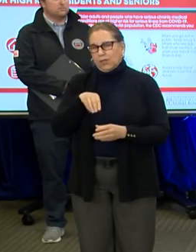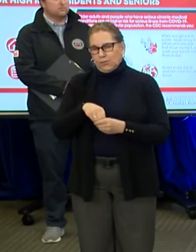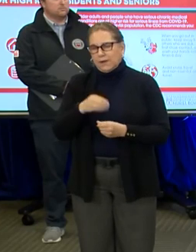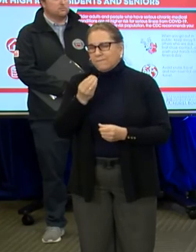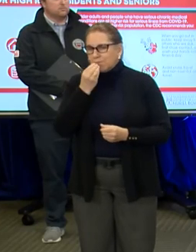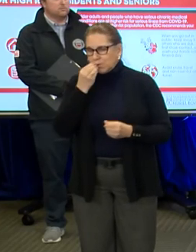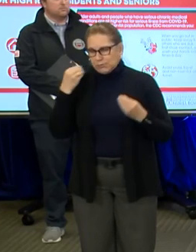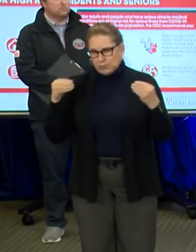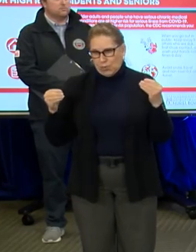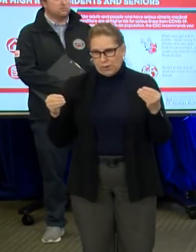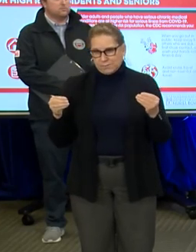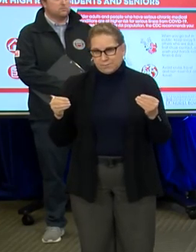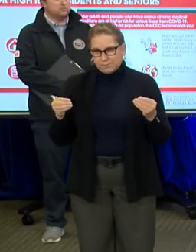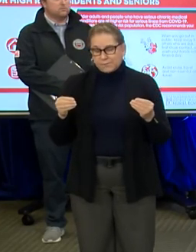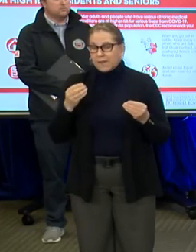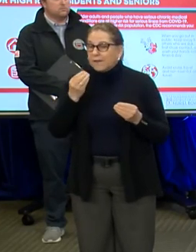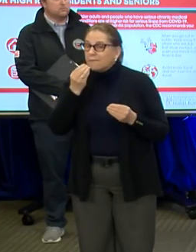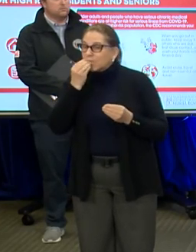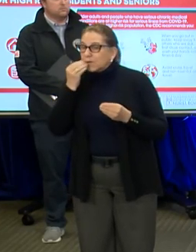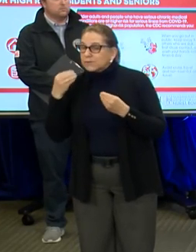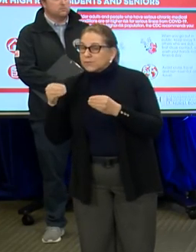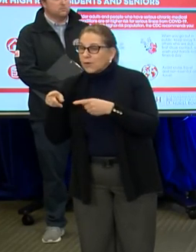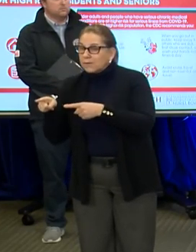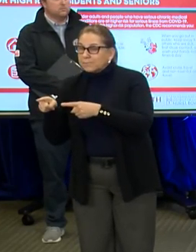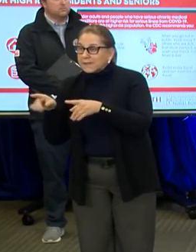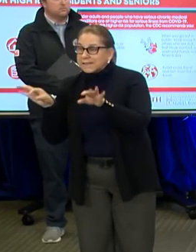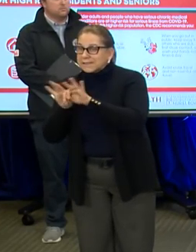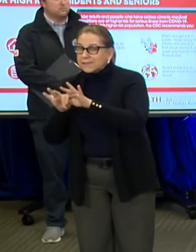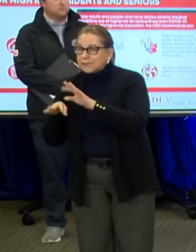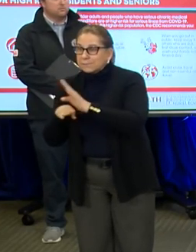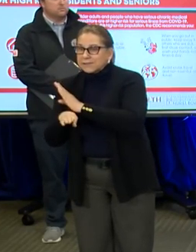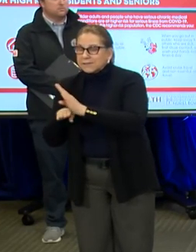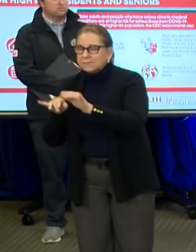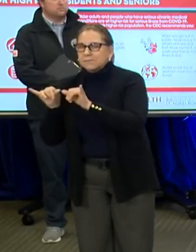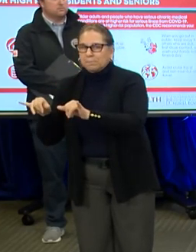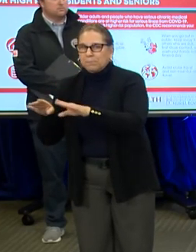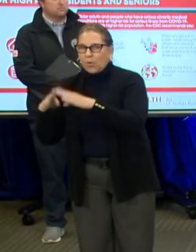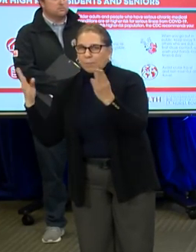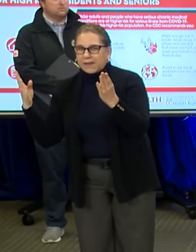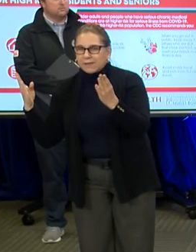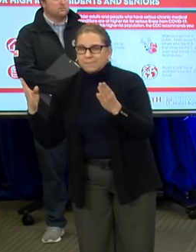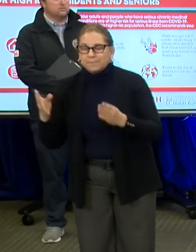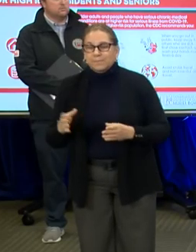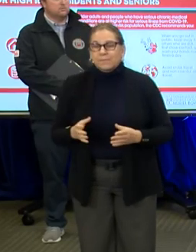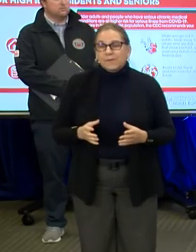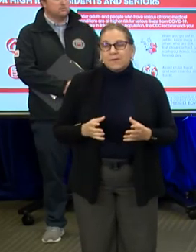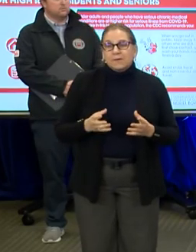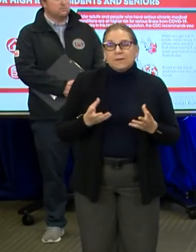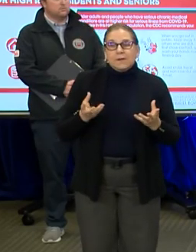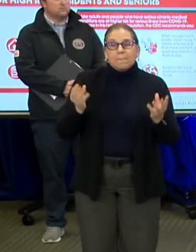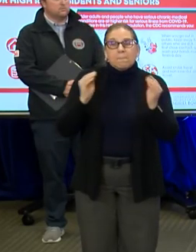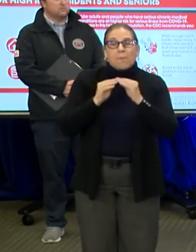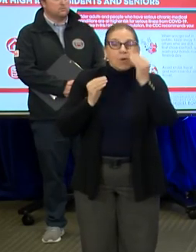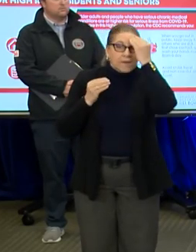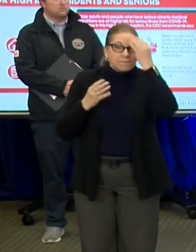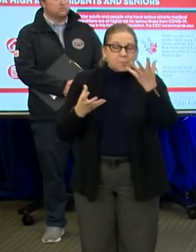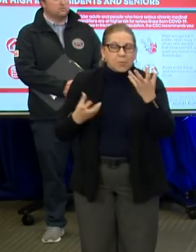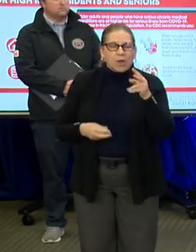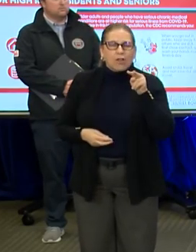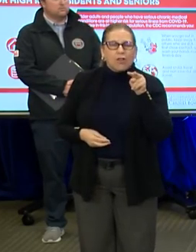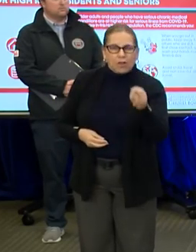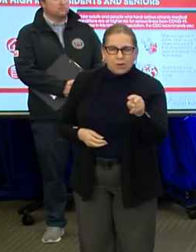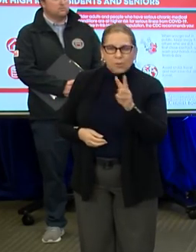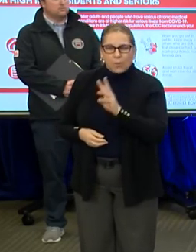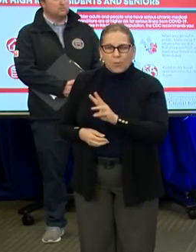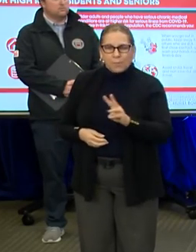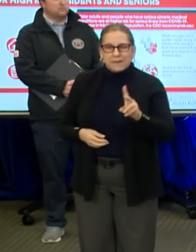other essential businesses, will remain open. More information is available at dc.gov coronavirus.